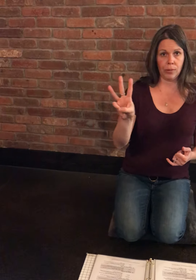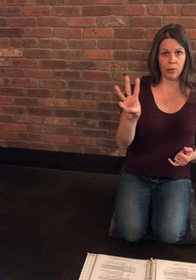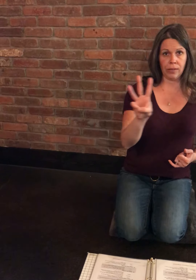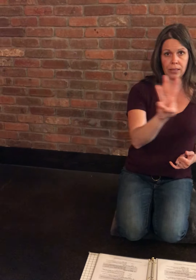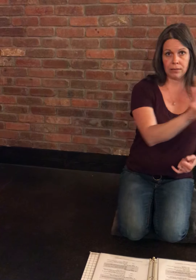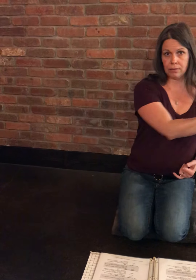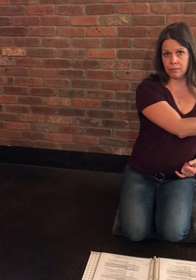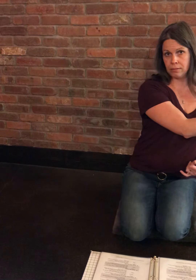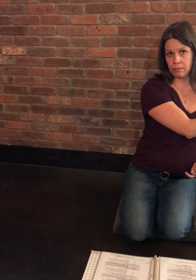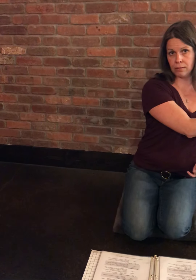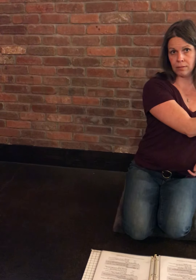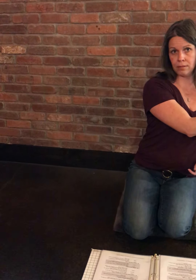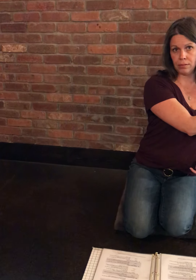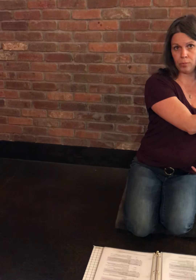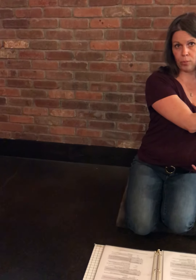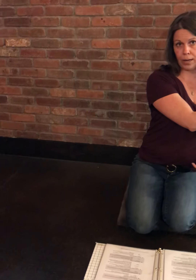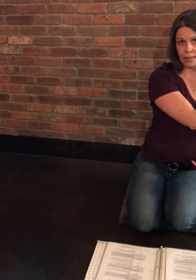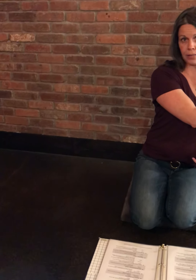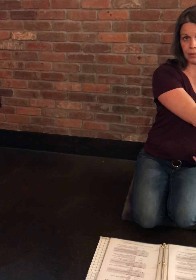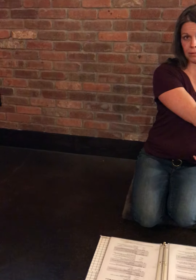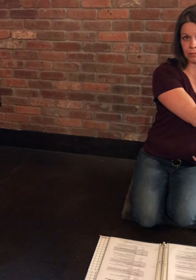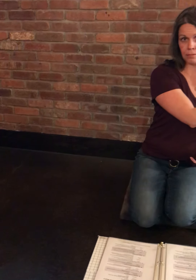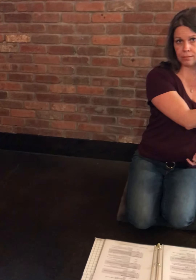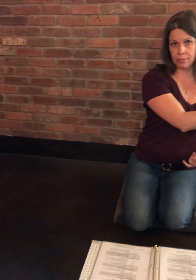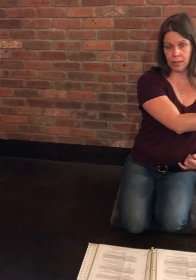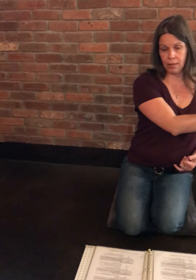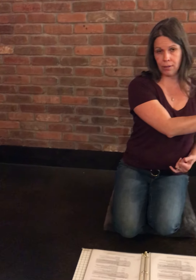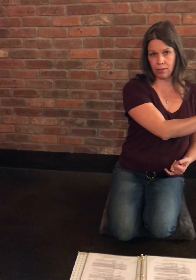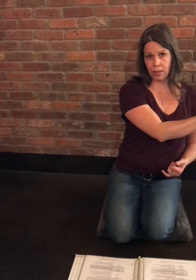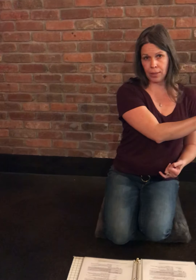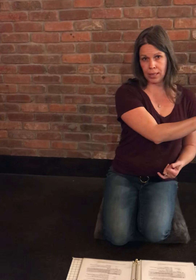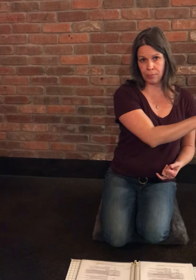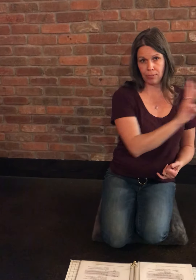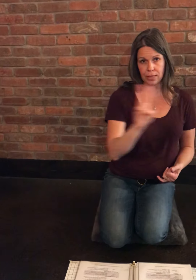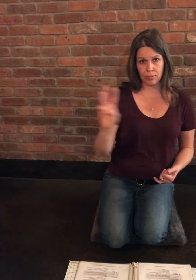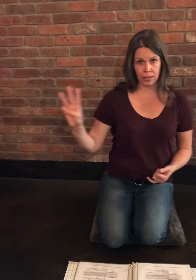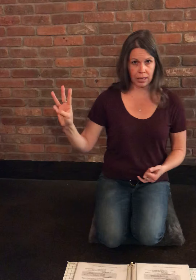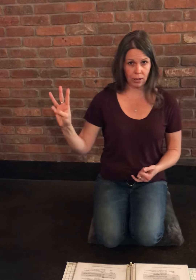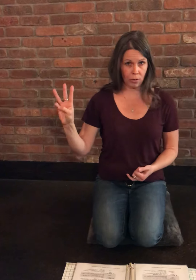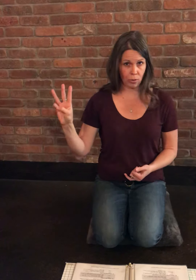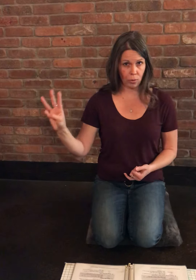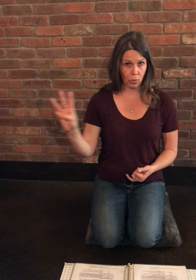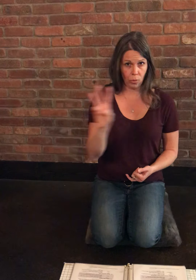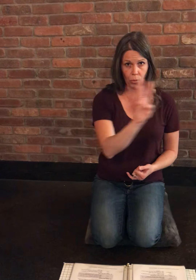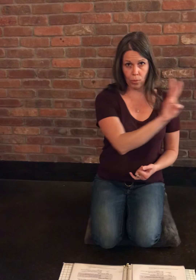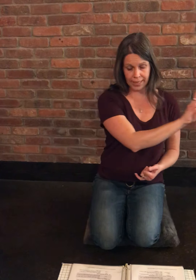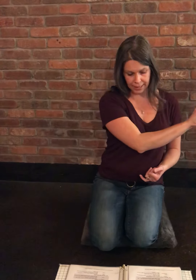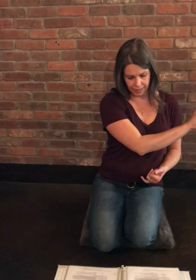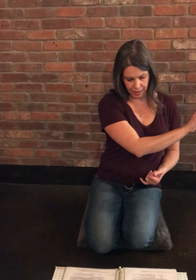move it west. Even though that might not be west, we're just going to go west, okay?